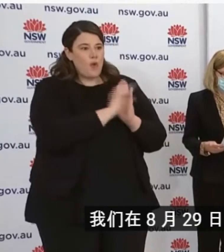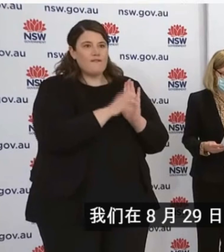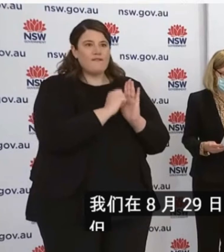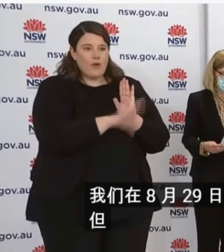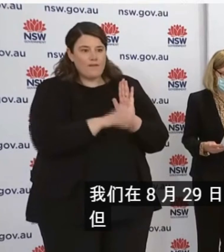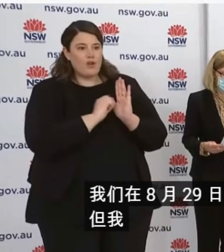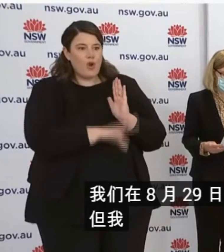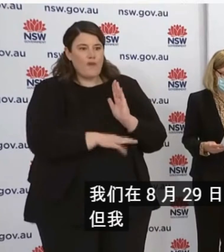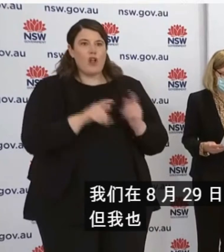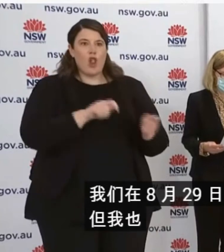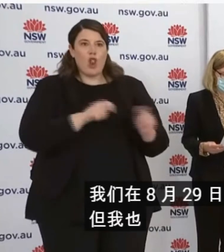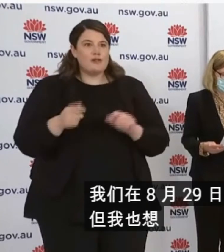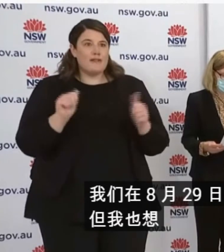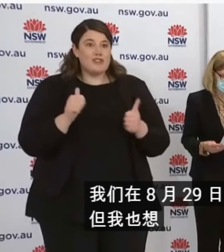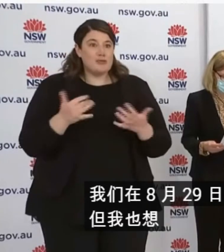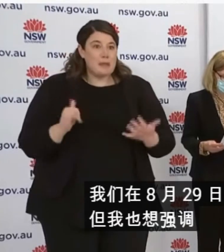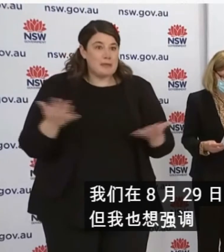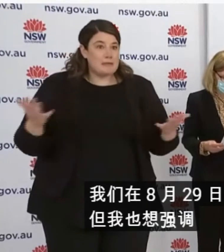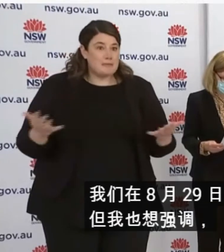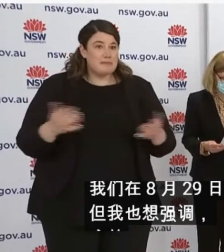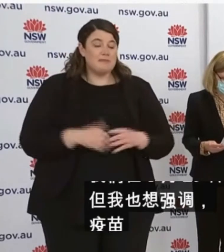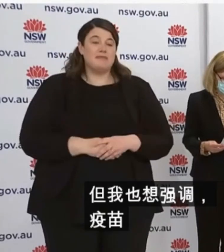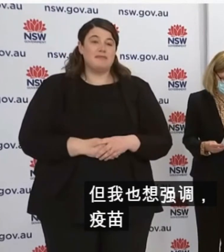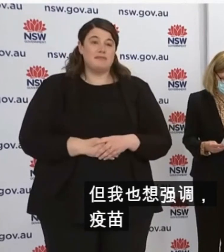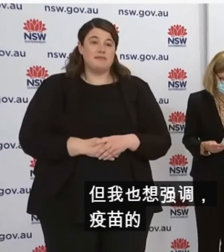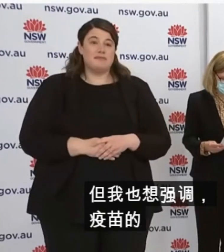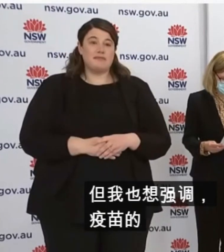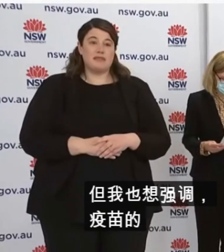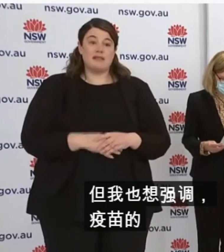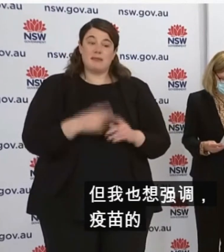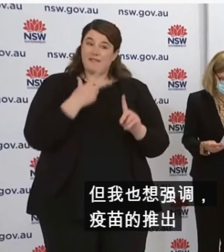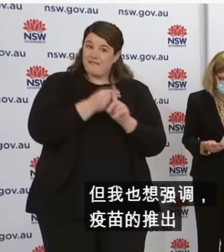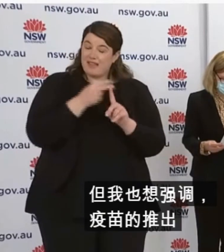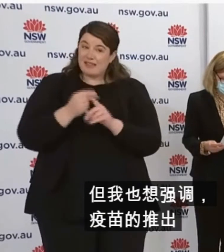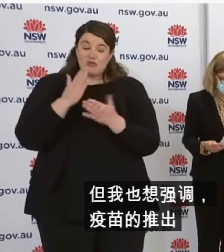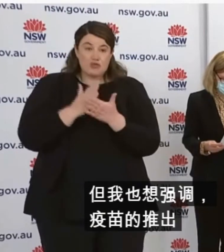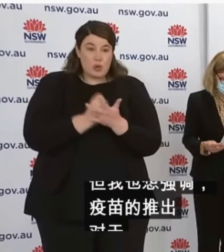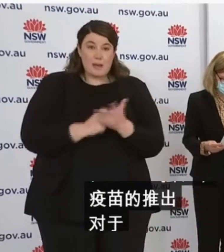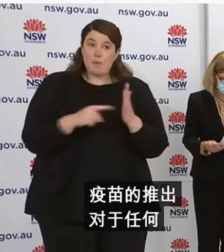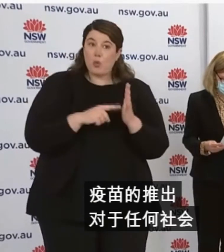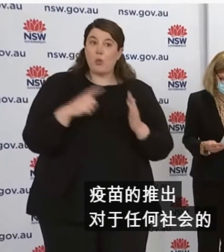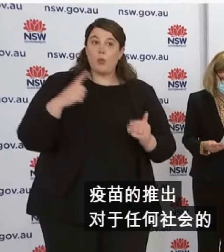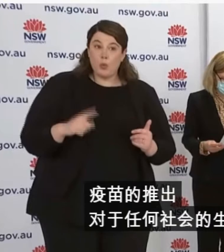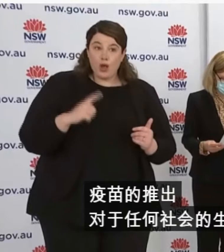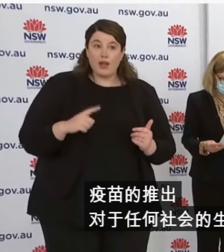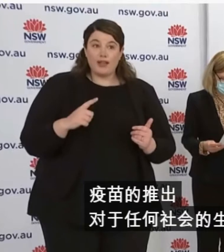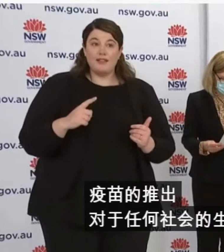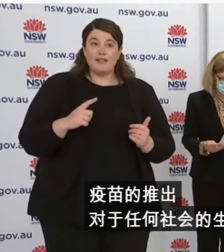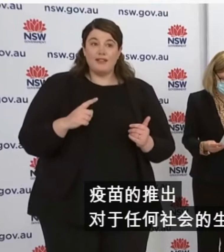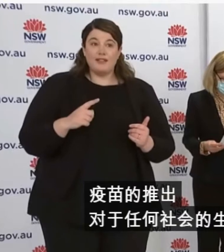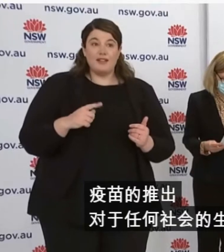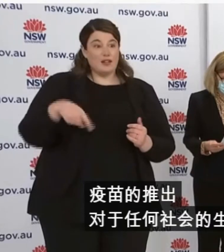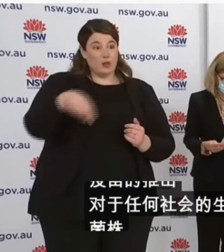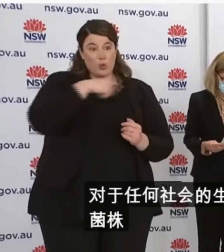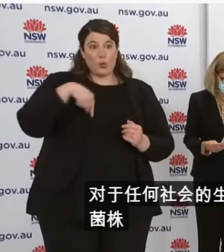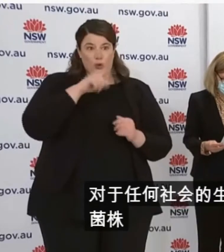August 29. But I also want to stress that the vaccine rollout is absolutely critical to how any society lives